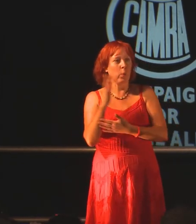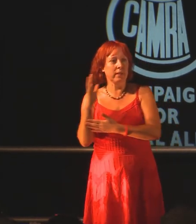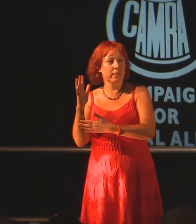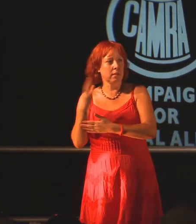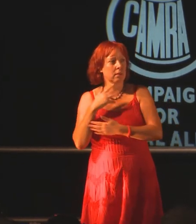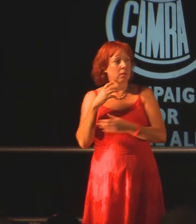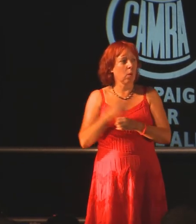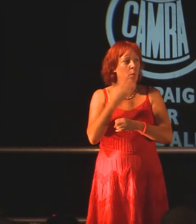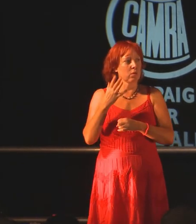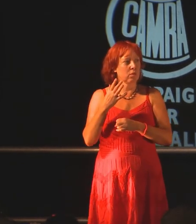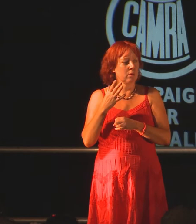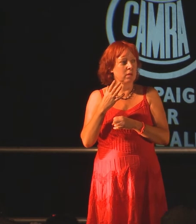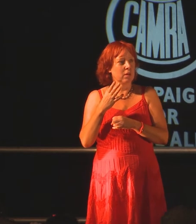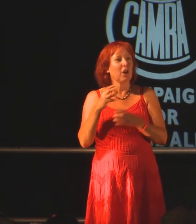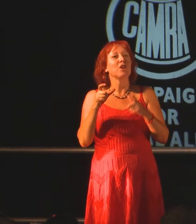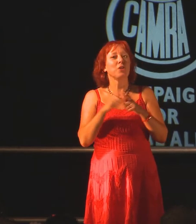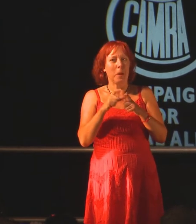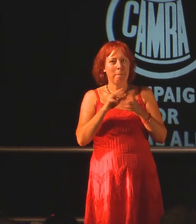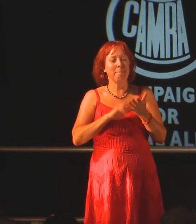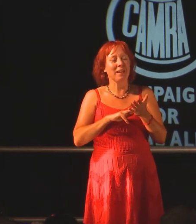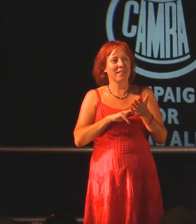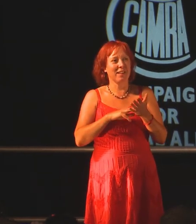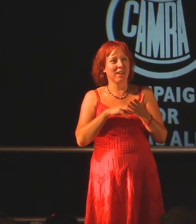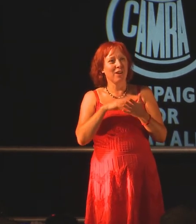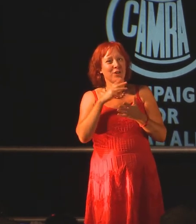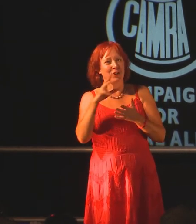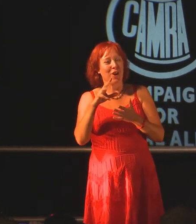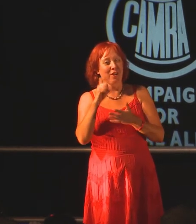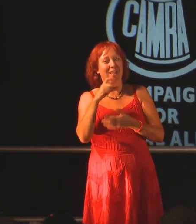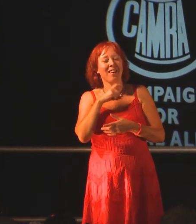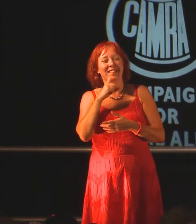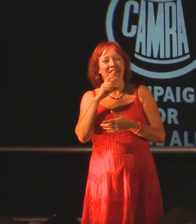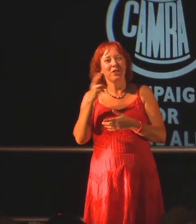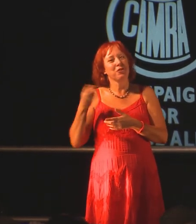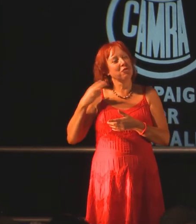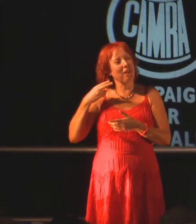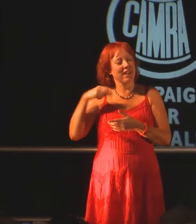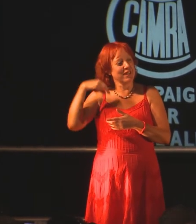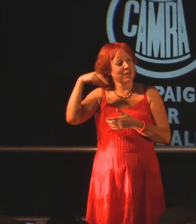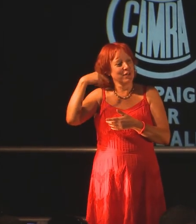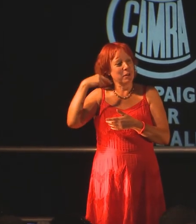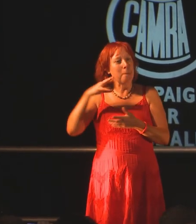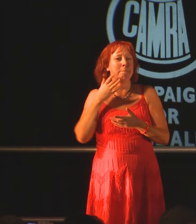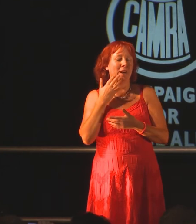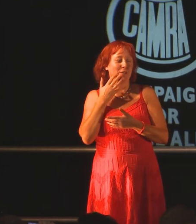And the gold, Dunham Massey Chocolate Cherry Mild.